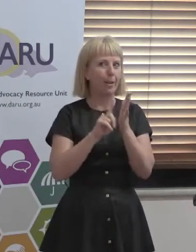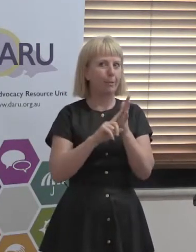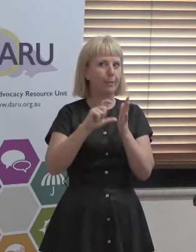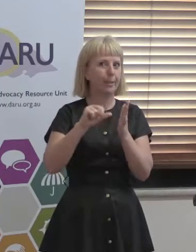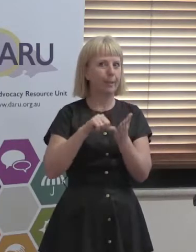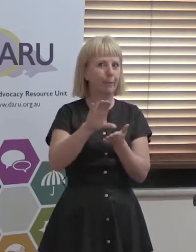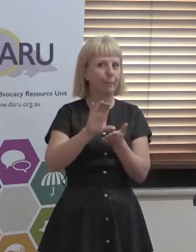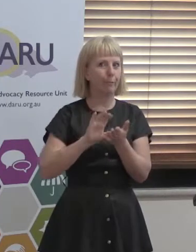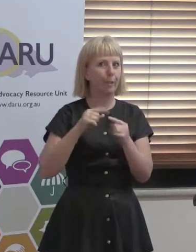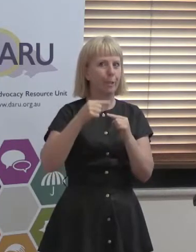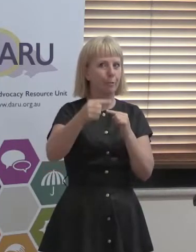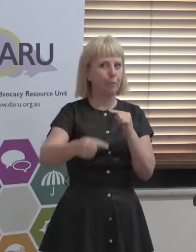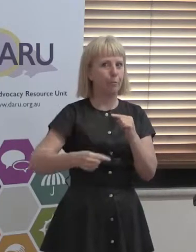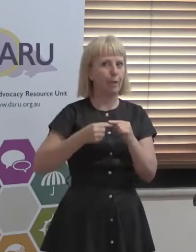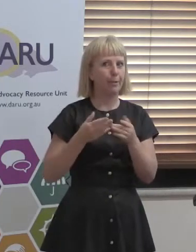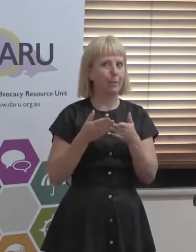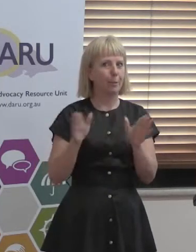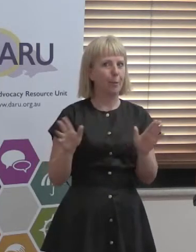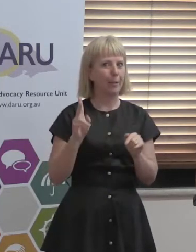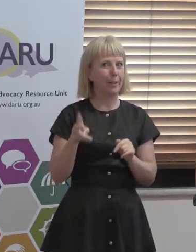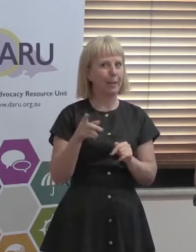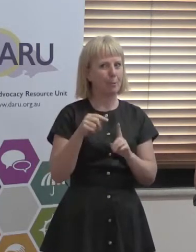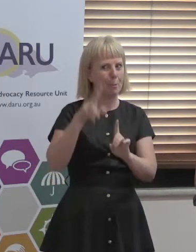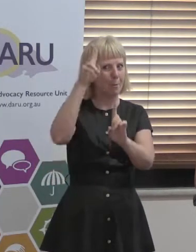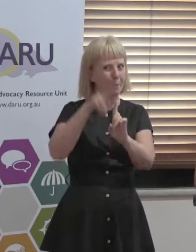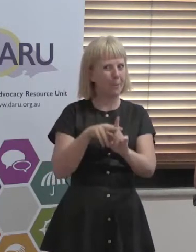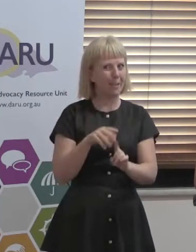I think you know what we'll be putting in for.